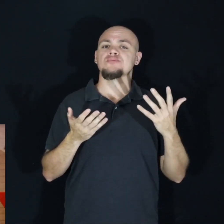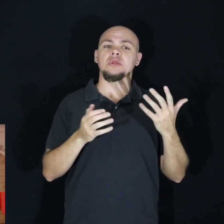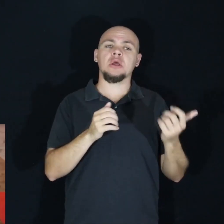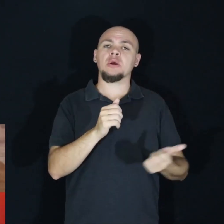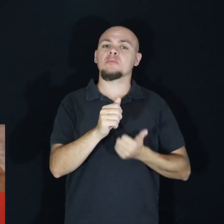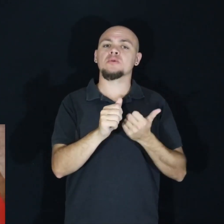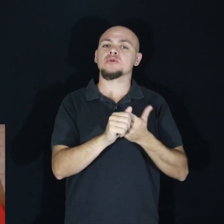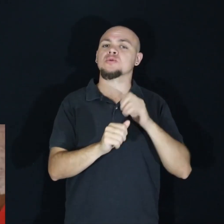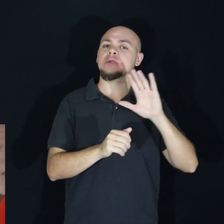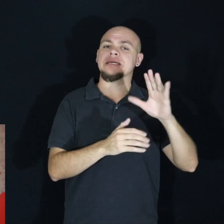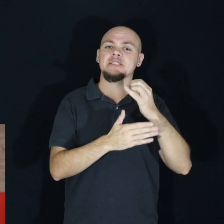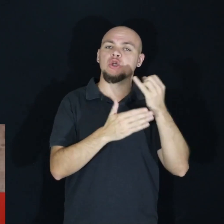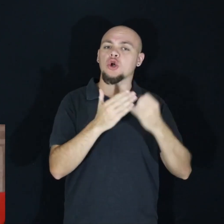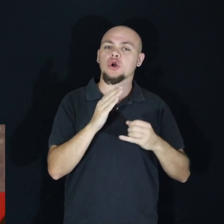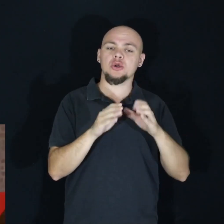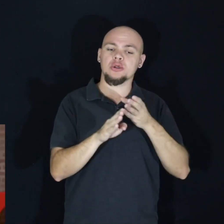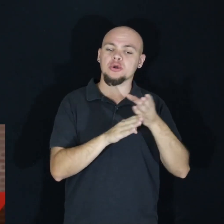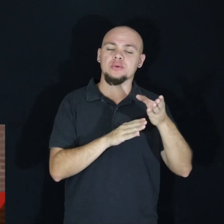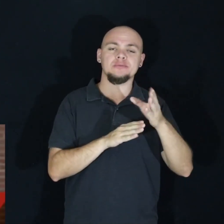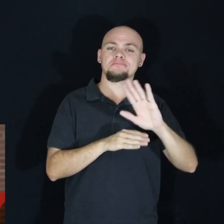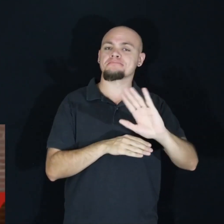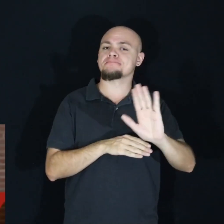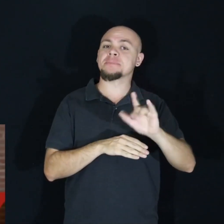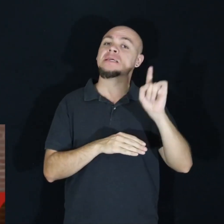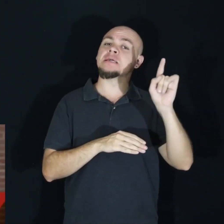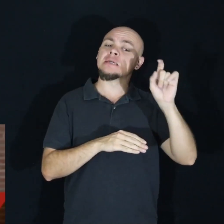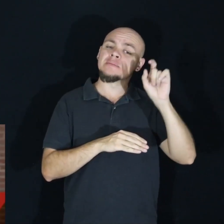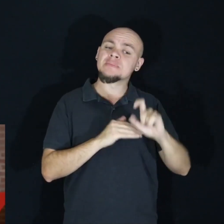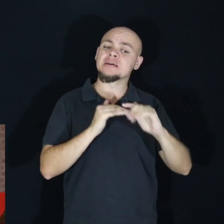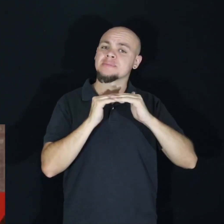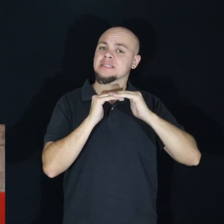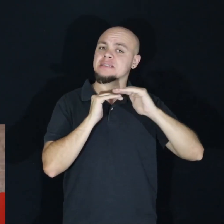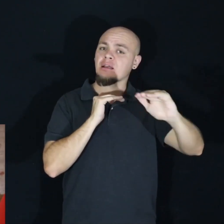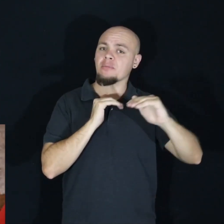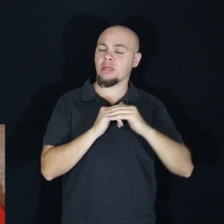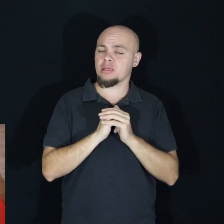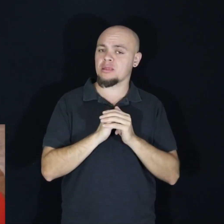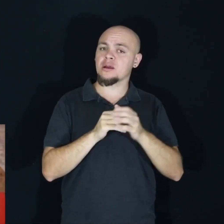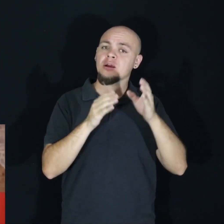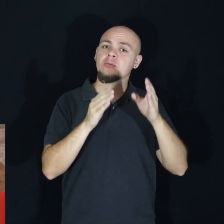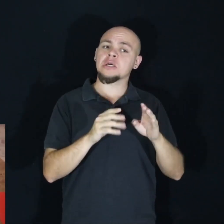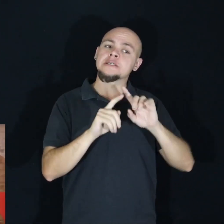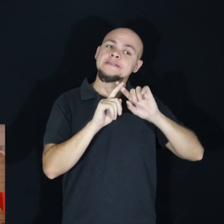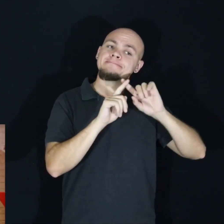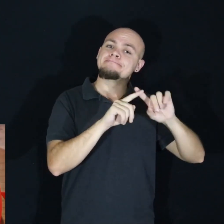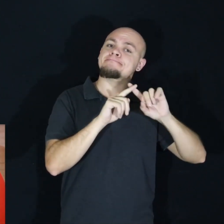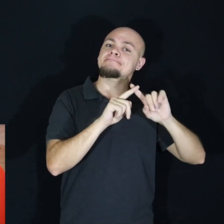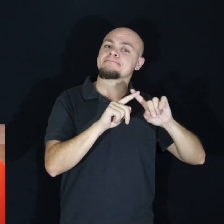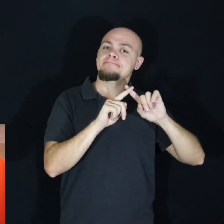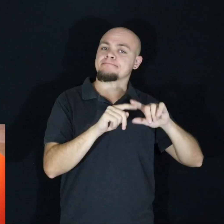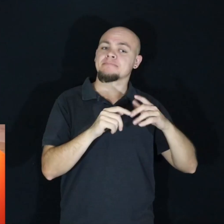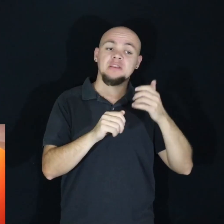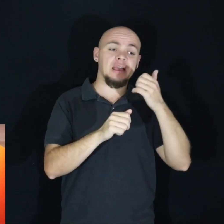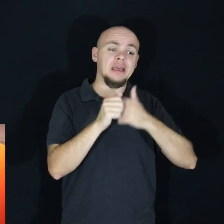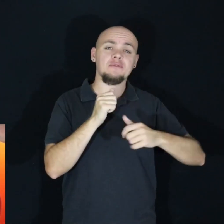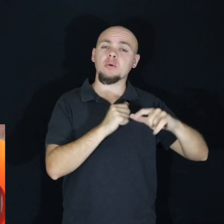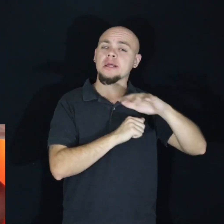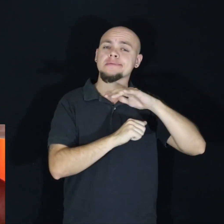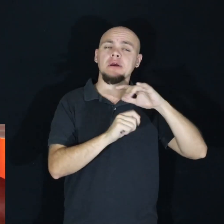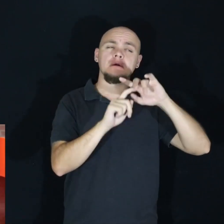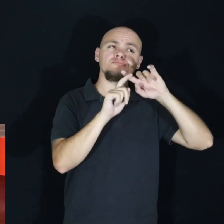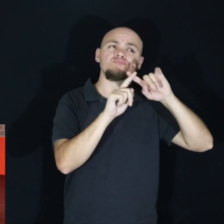pursue his art career. Instead, he had to be stable. He had to be somebody that could be a stability source for everybody around